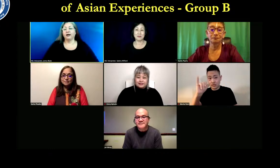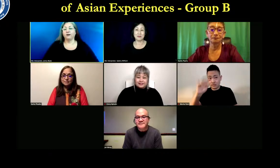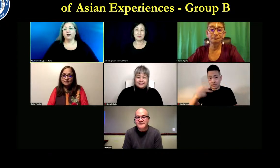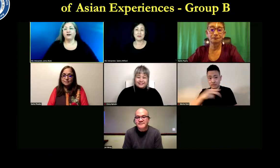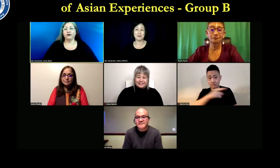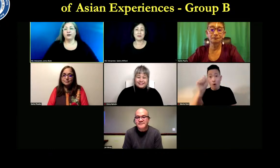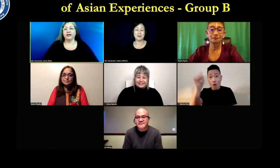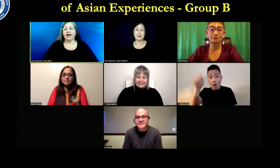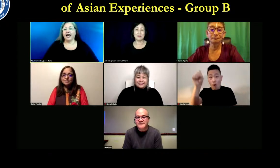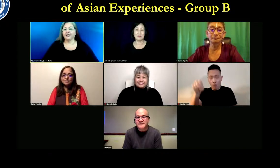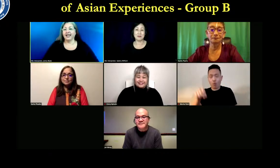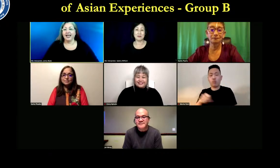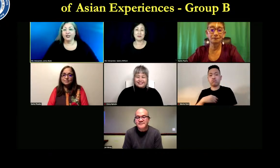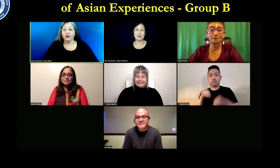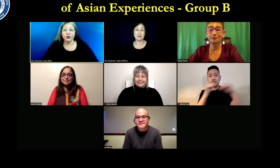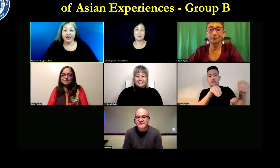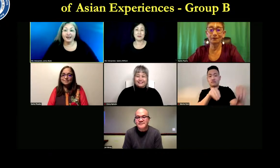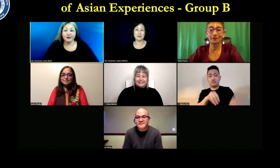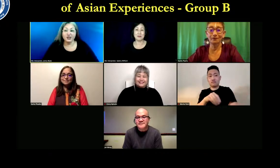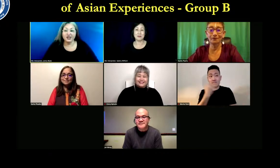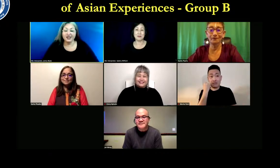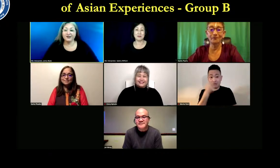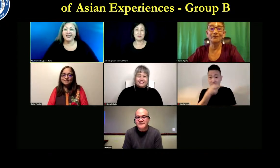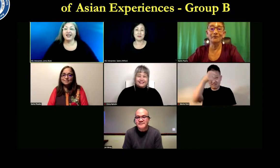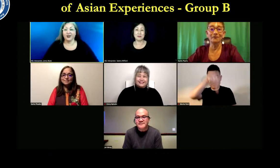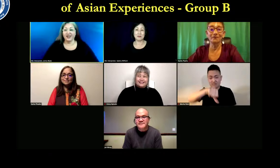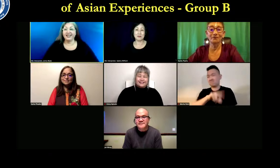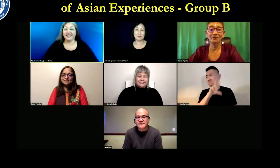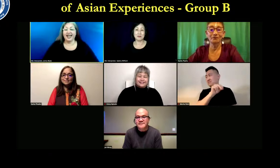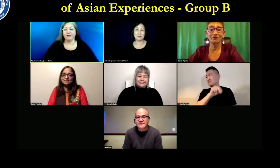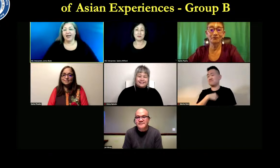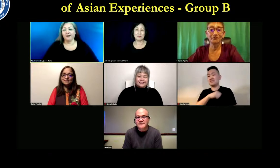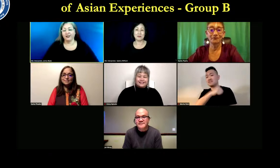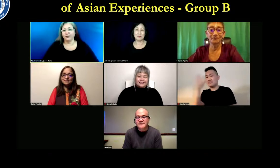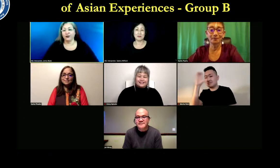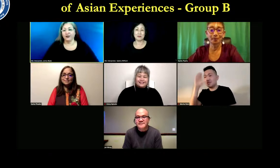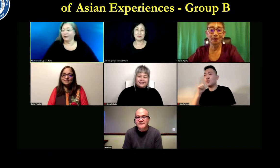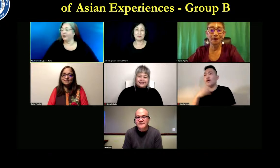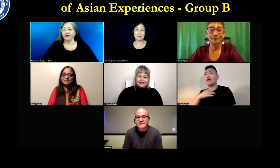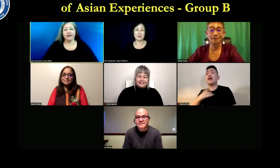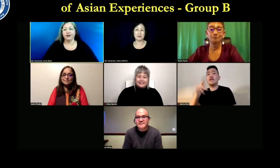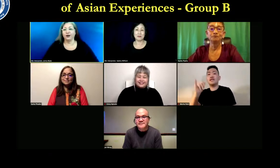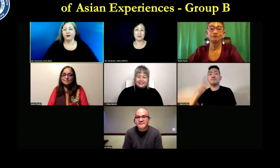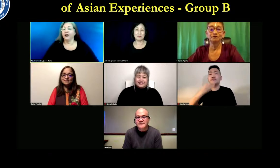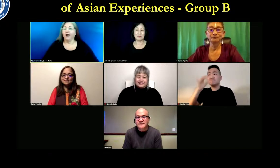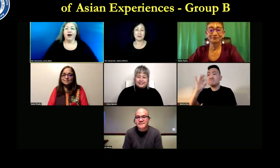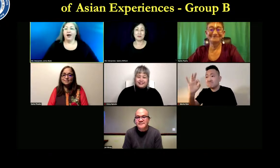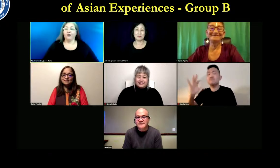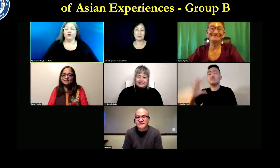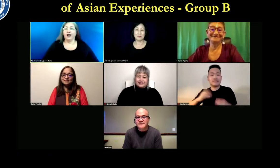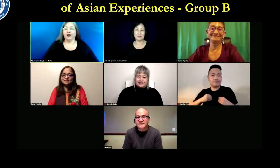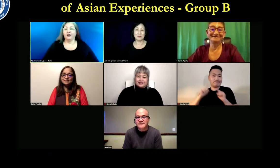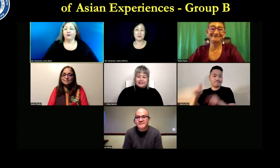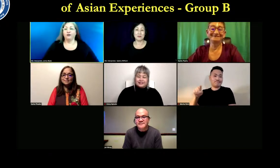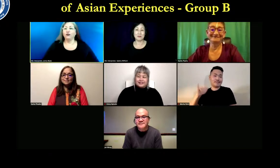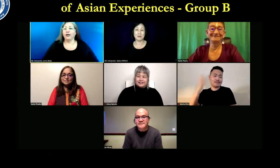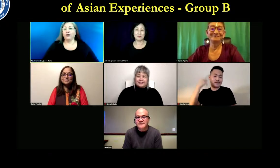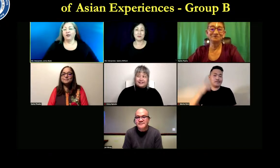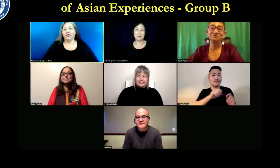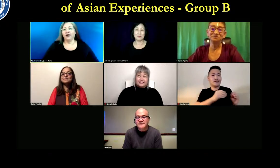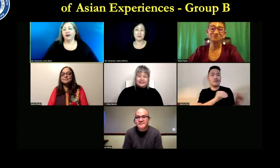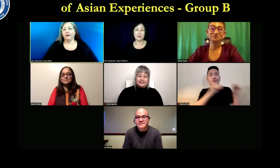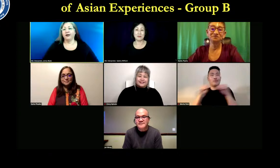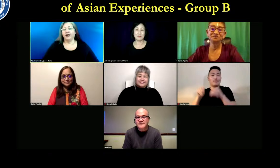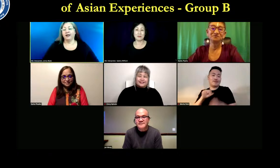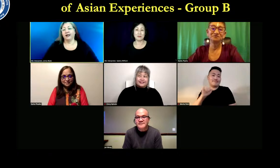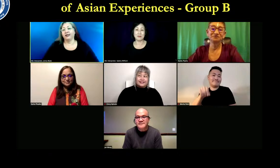My previous roommates, I asked, hey, do you like kimchi? If they agree, then I'd be happy to move with them. If they don't, I would not roommate